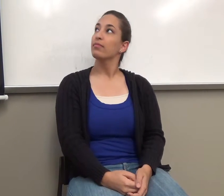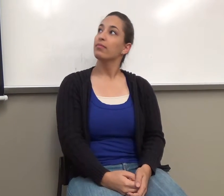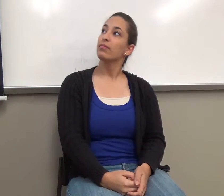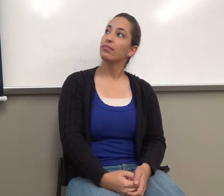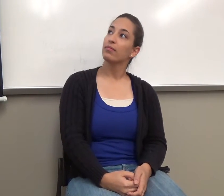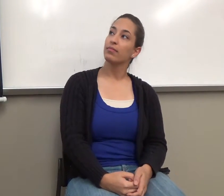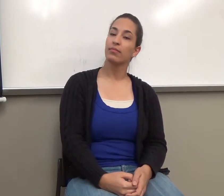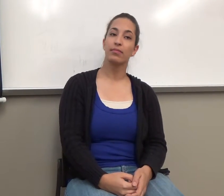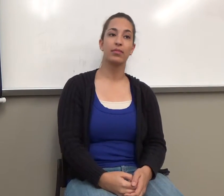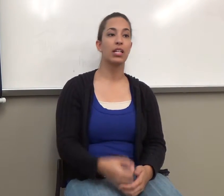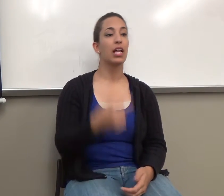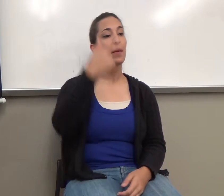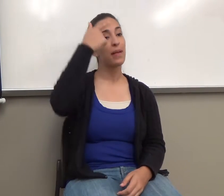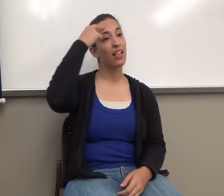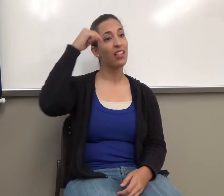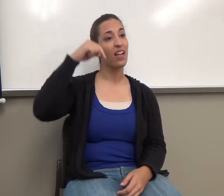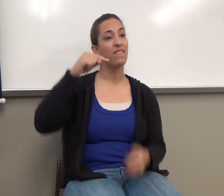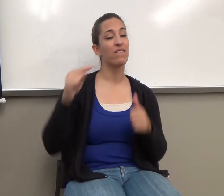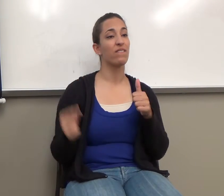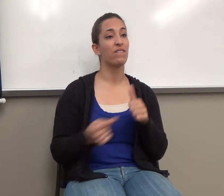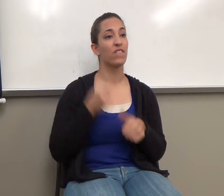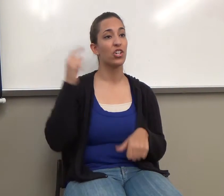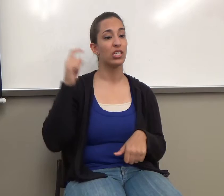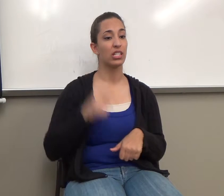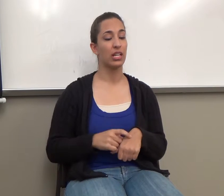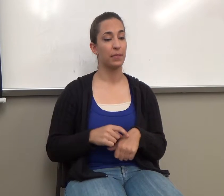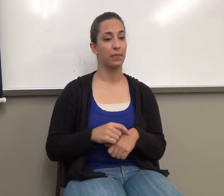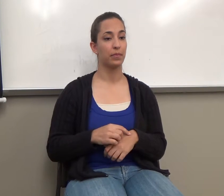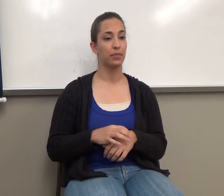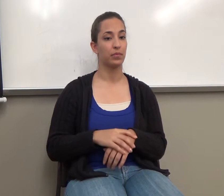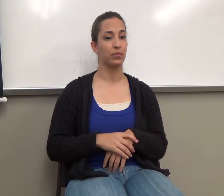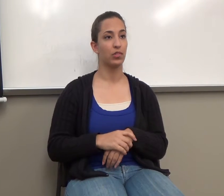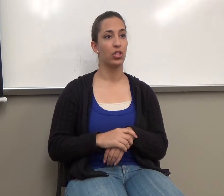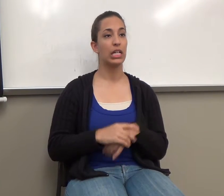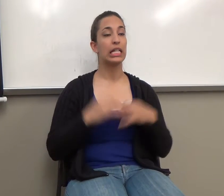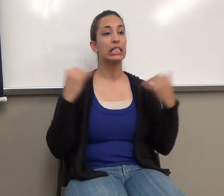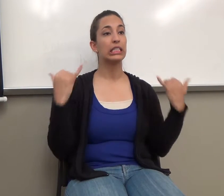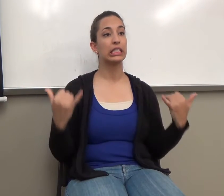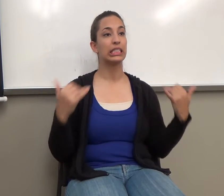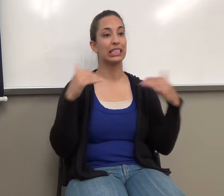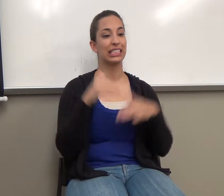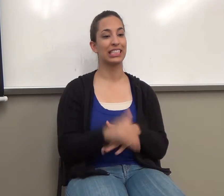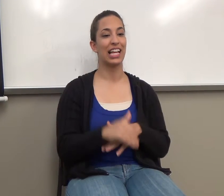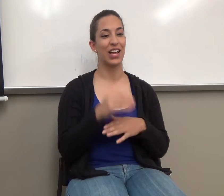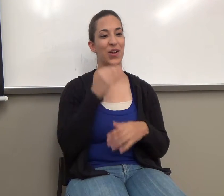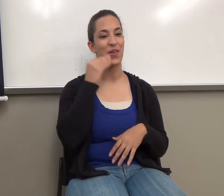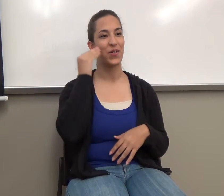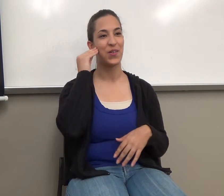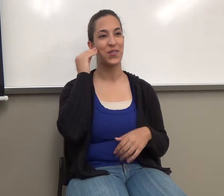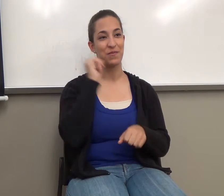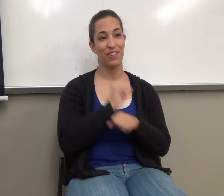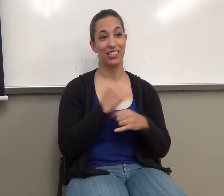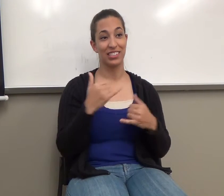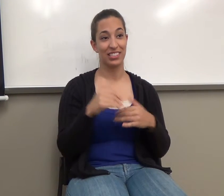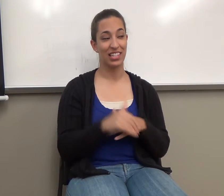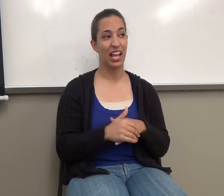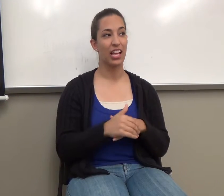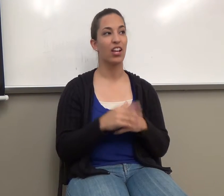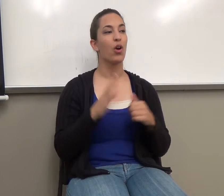Because this is the first time we've done this kind of homework. This is in your book, and what you're